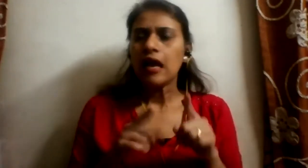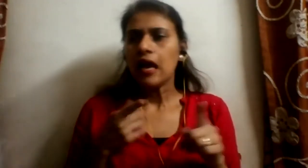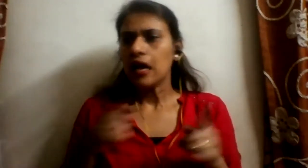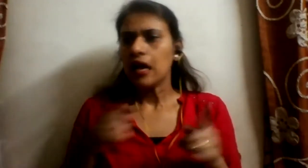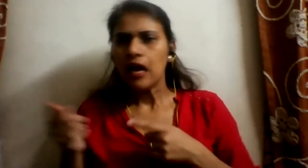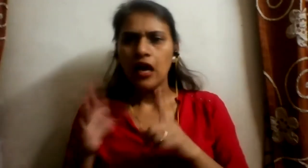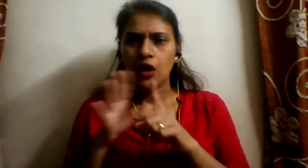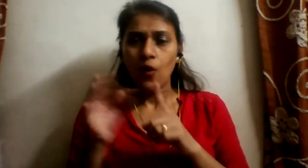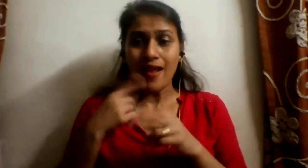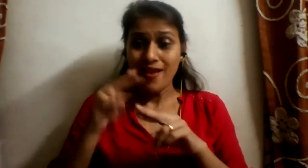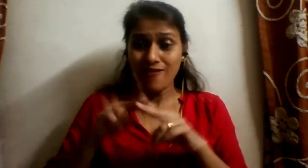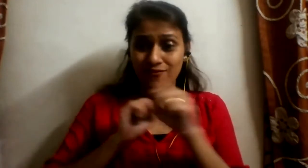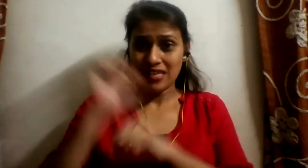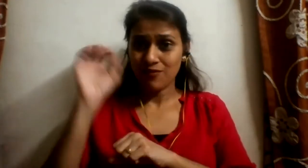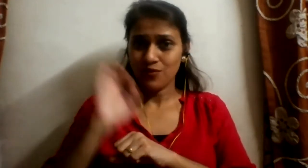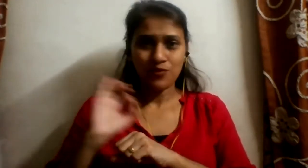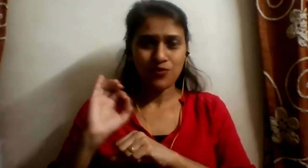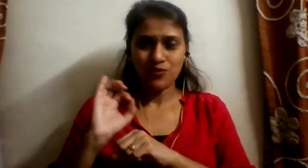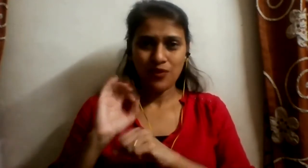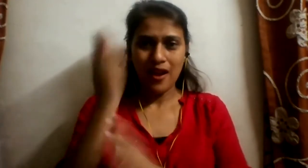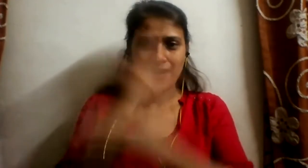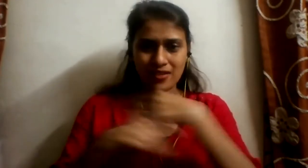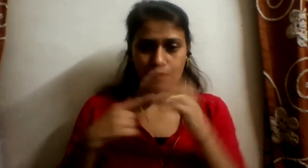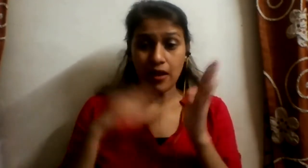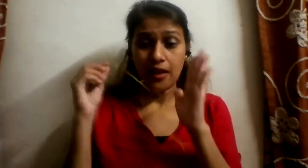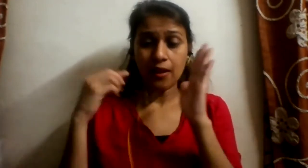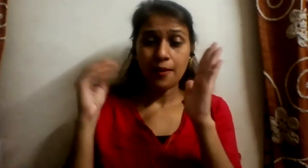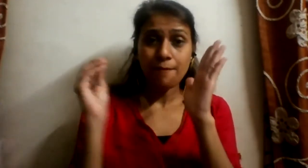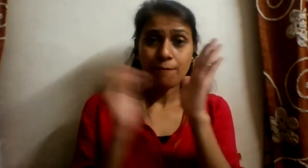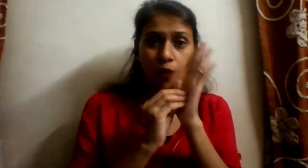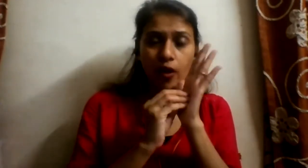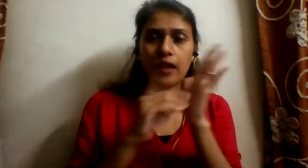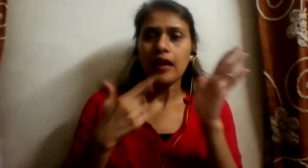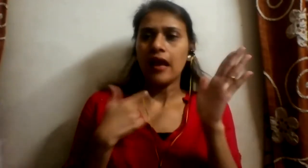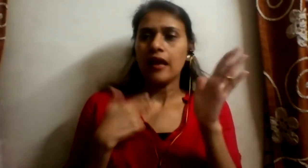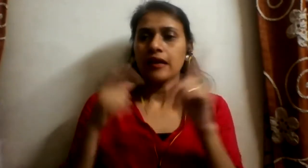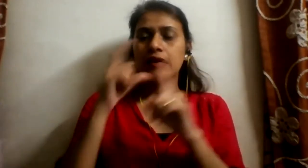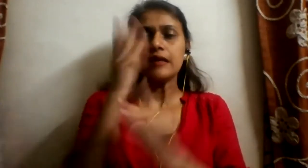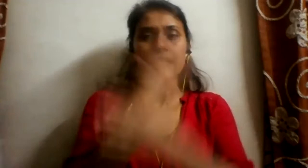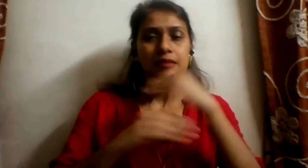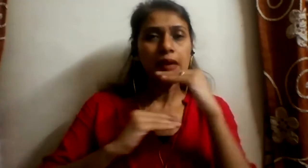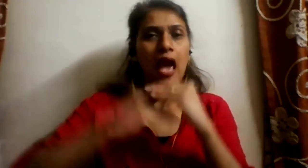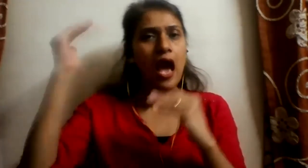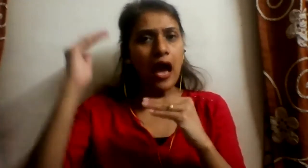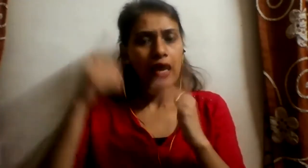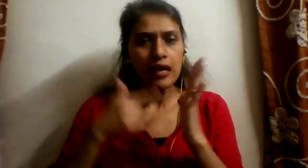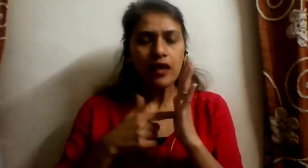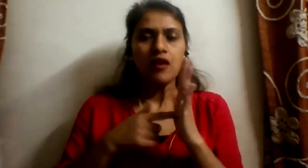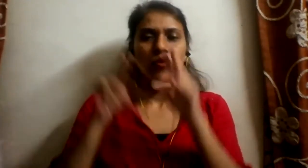not certified as a person requiring high support to exercise my legal rights, there is no mechanism created in my access